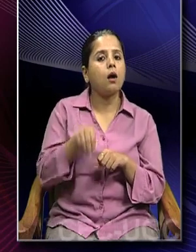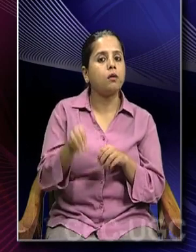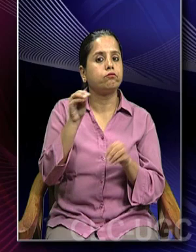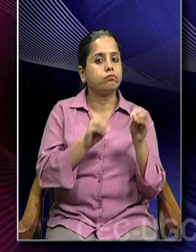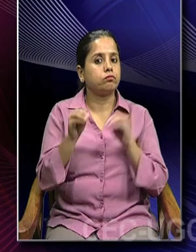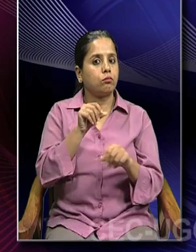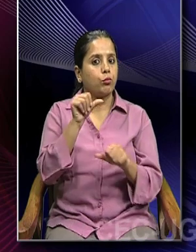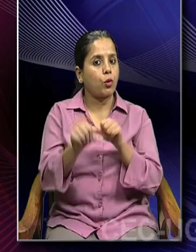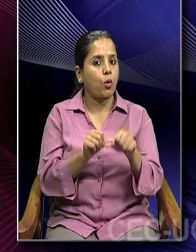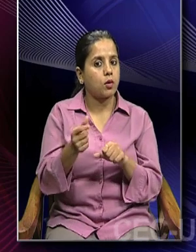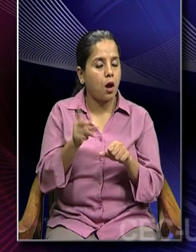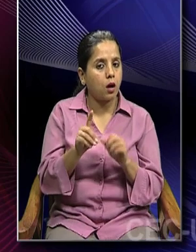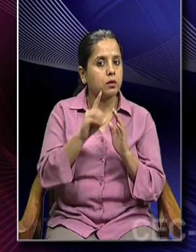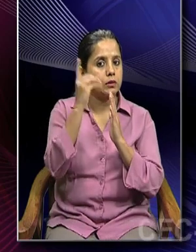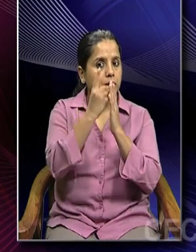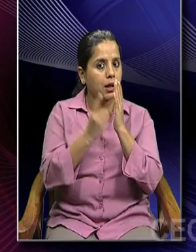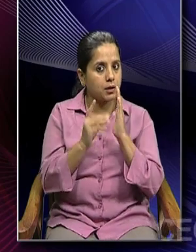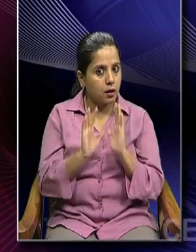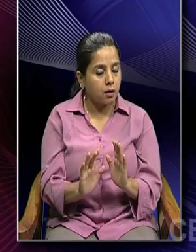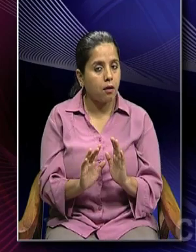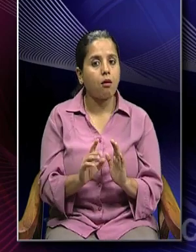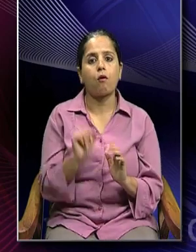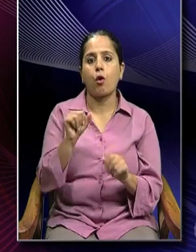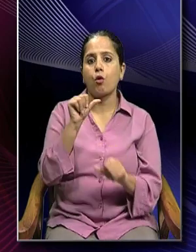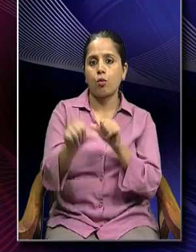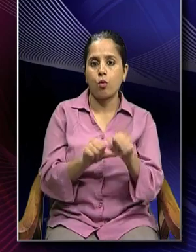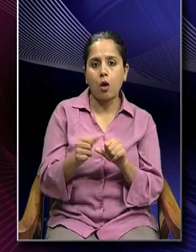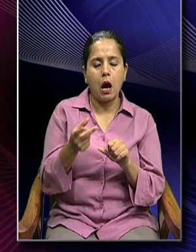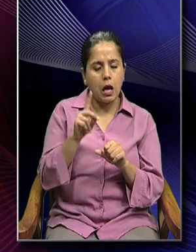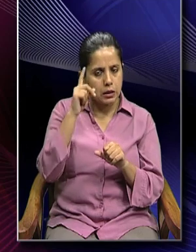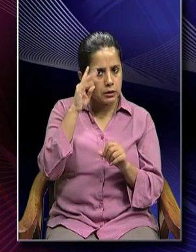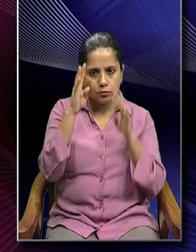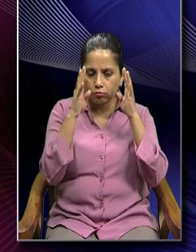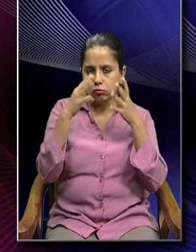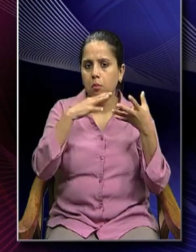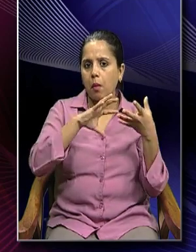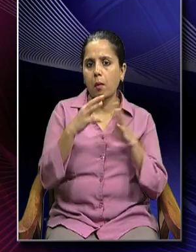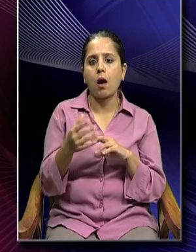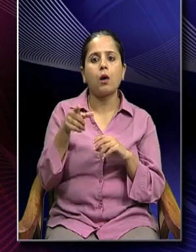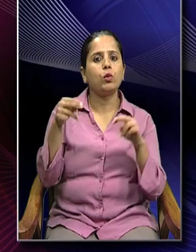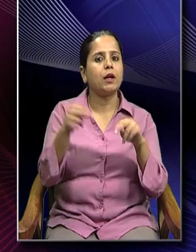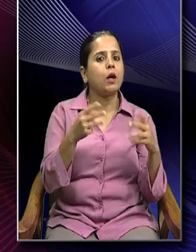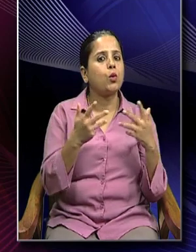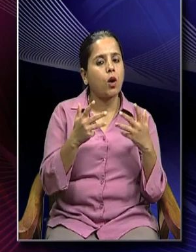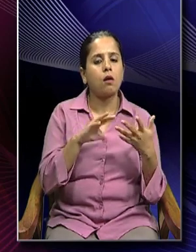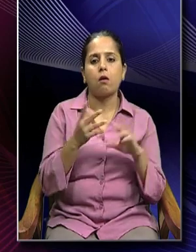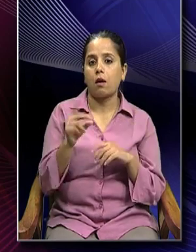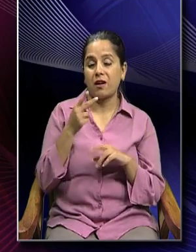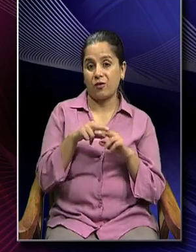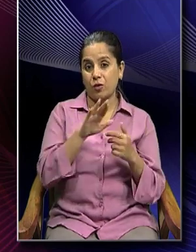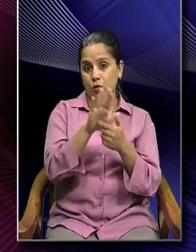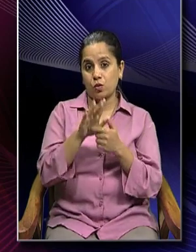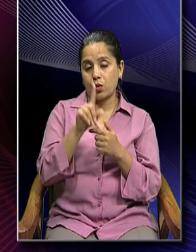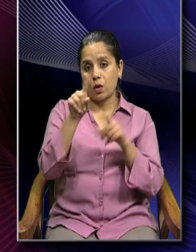were redesigned, their processes were recrafted, keeping in mind the requirement. So, if I have to show it in